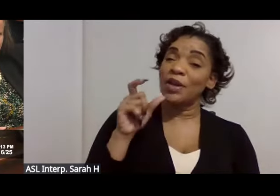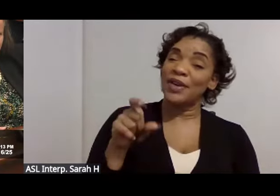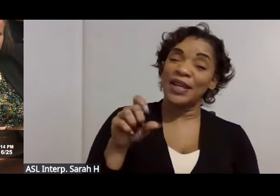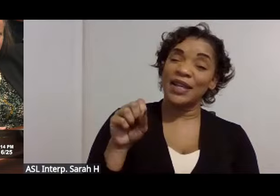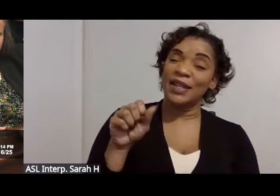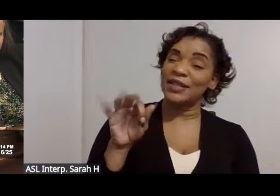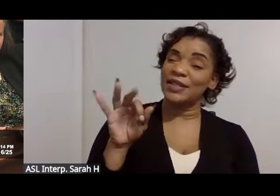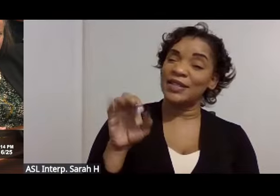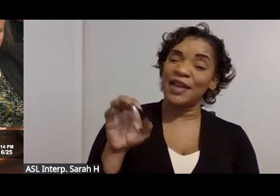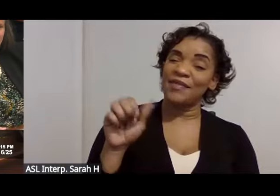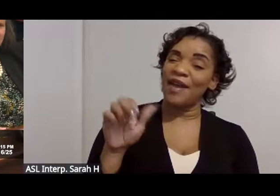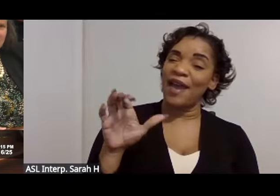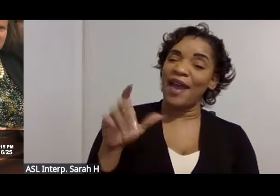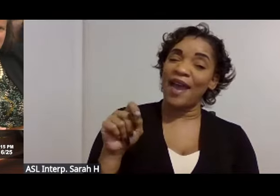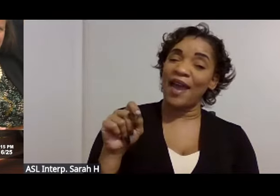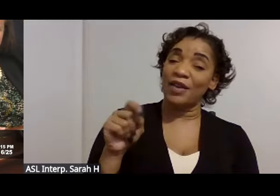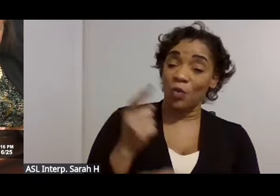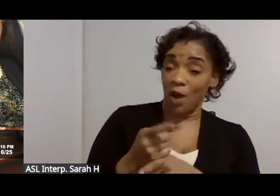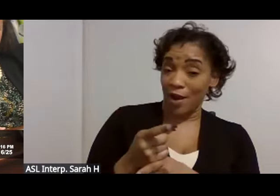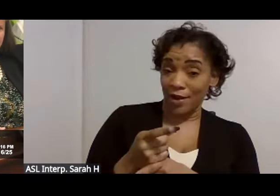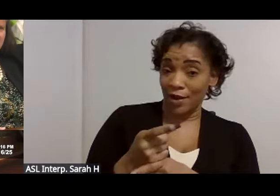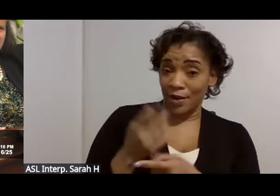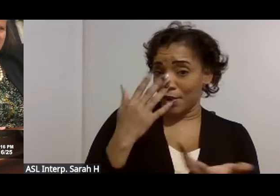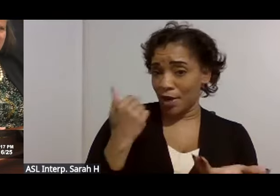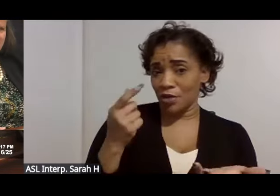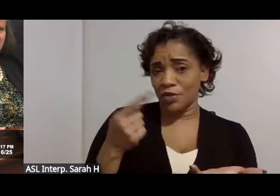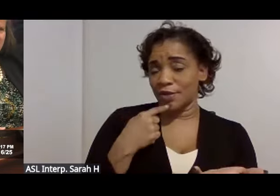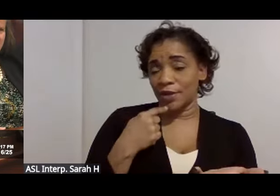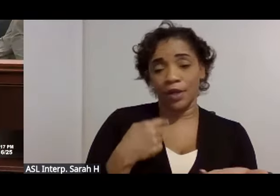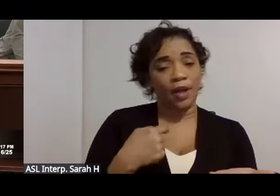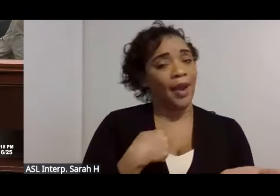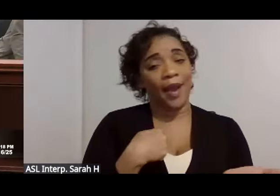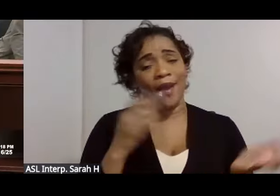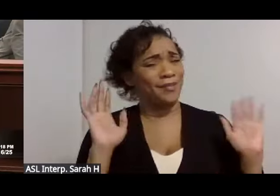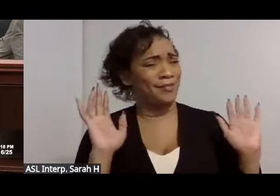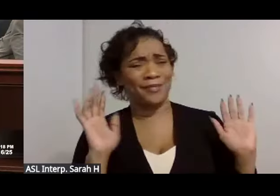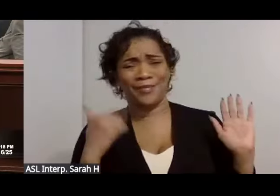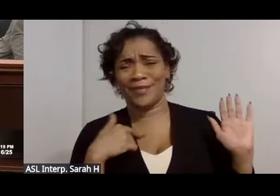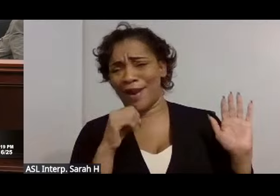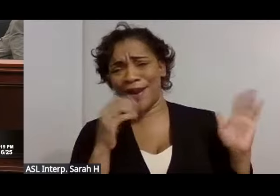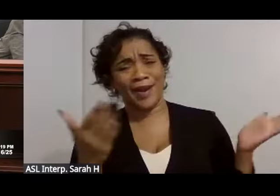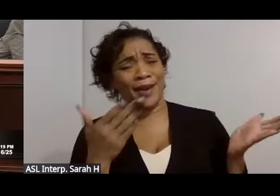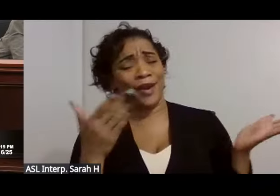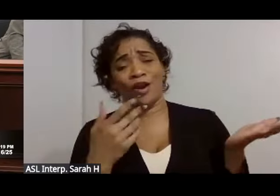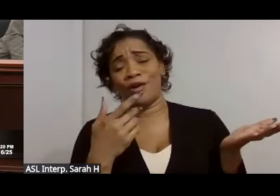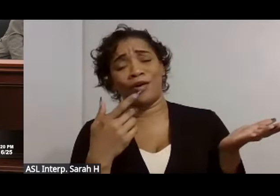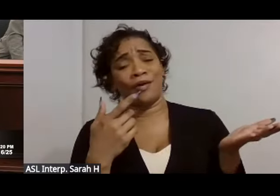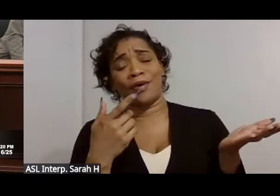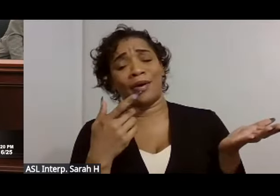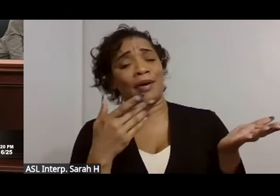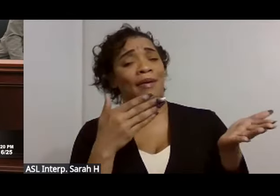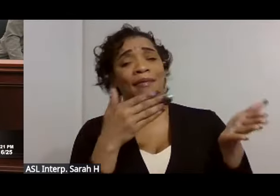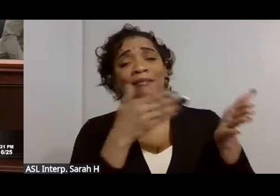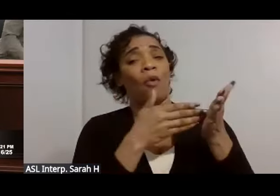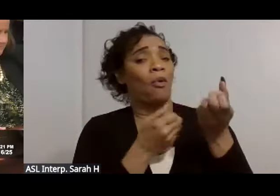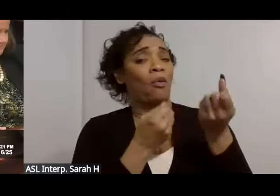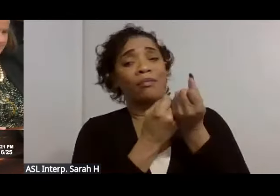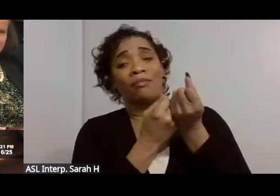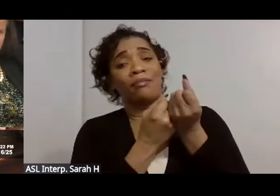saying, aren't you? Because you're saying. Well, I'm not here to argue for or against the SAVE Okay, Act. but you're saying